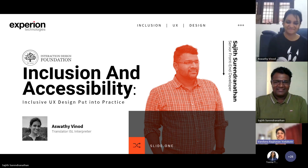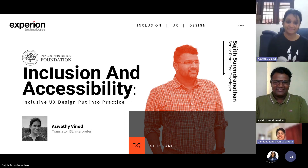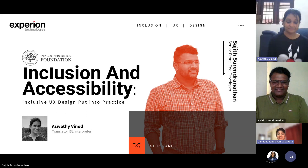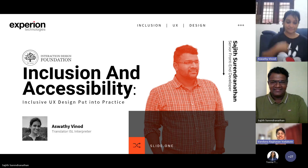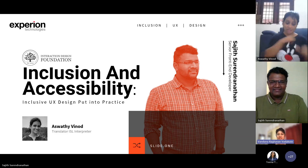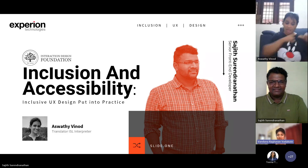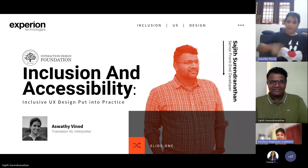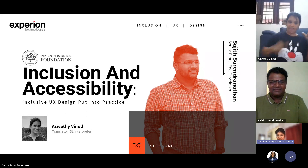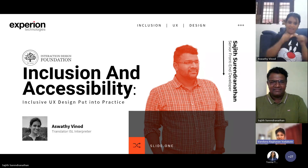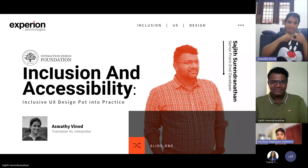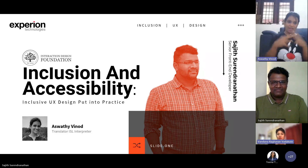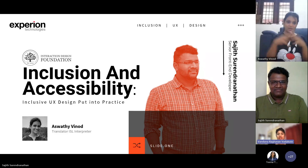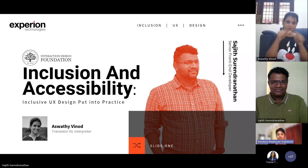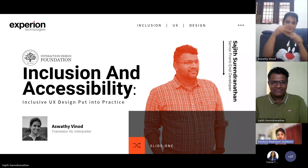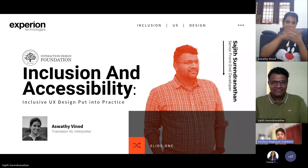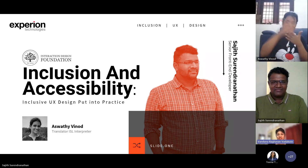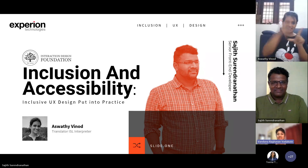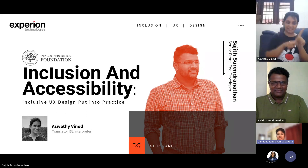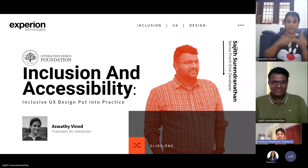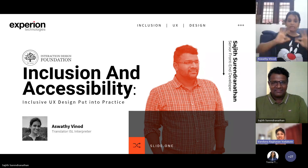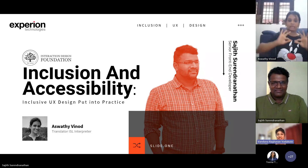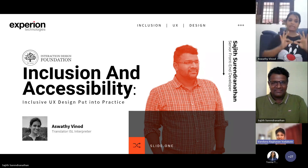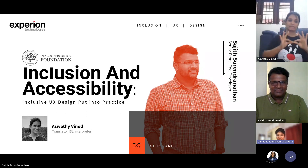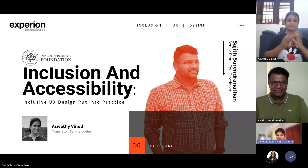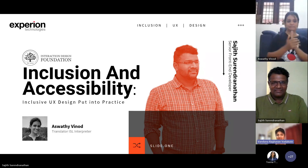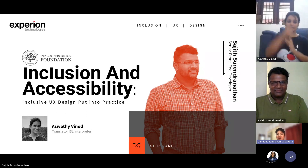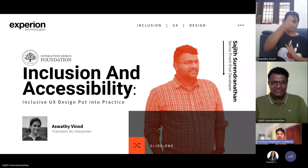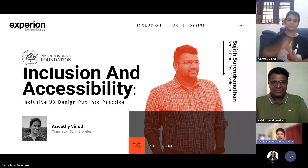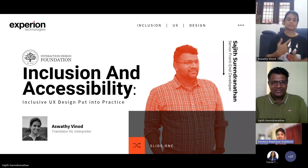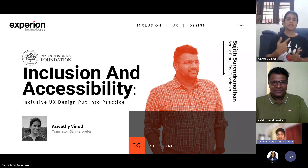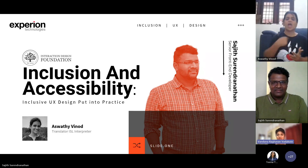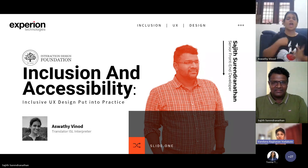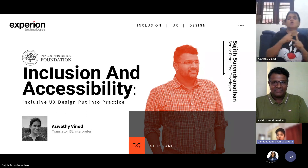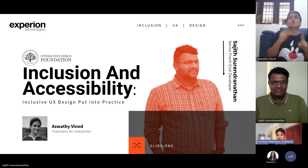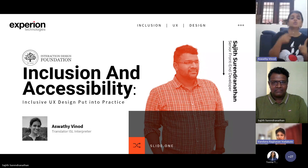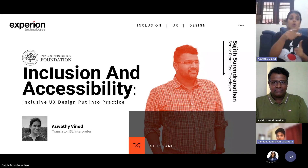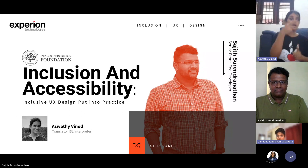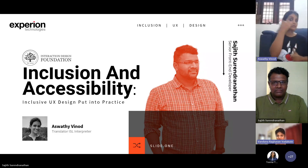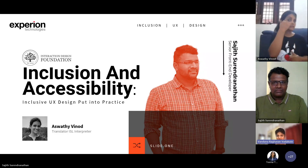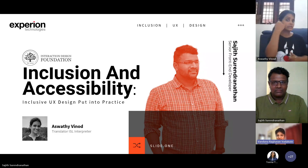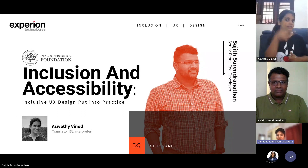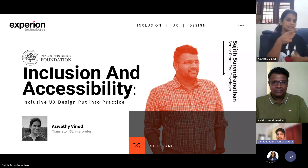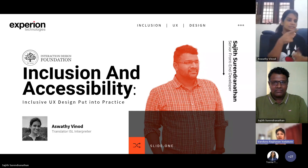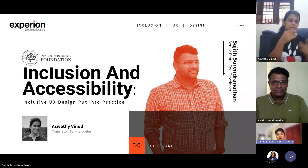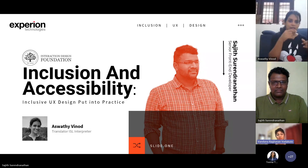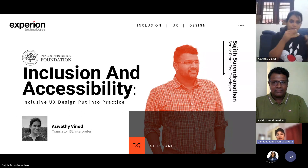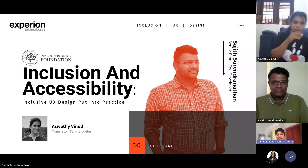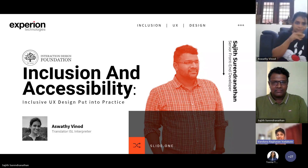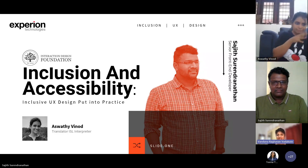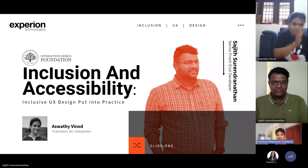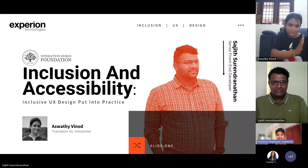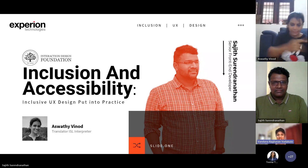Aswathy, a skilled interpreter, will ensure that Sajith's insights are accessible to all participants